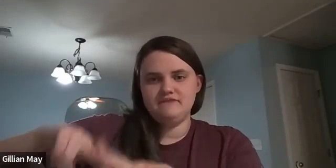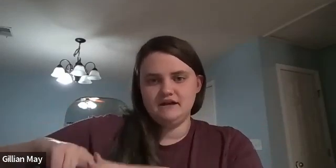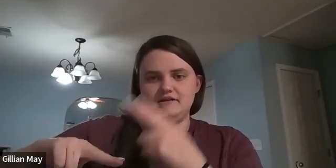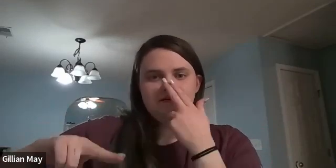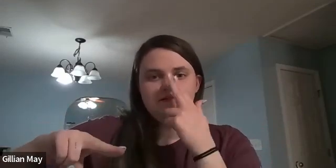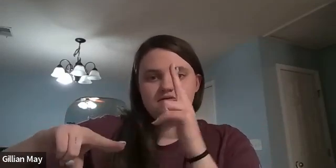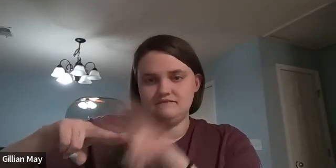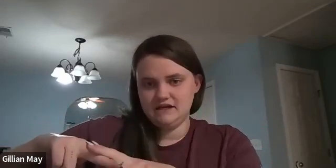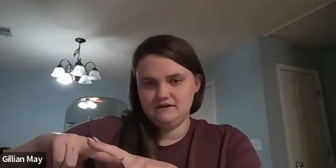Fun.